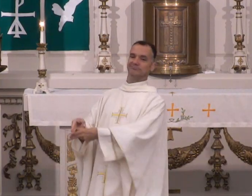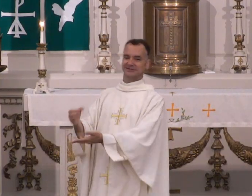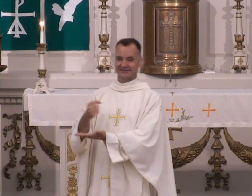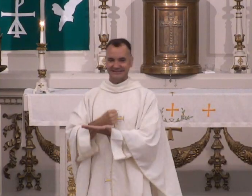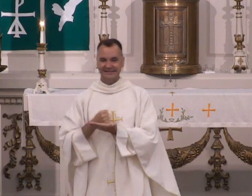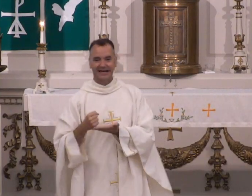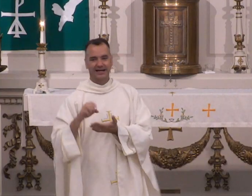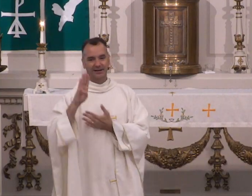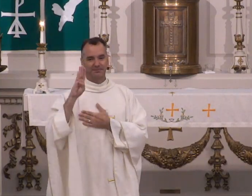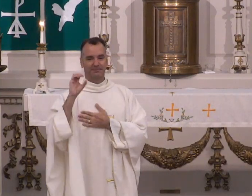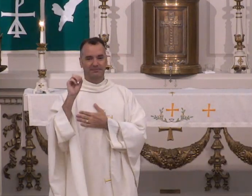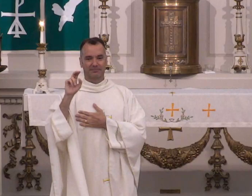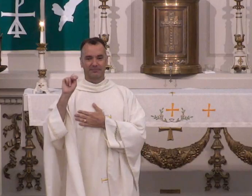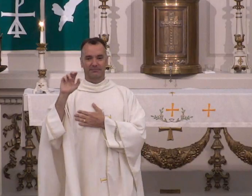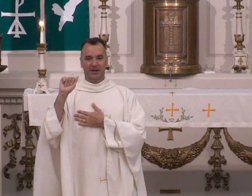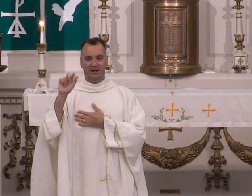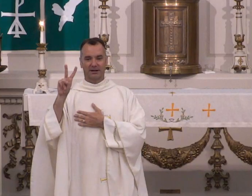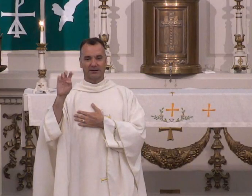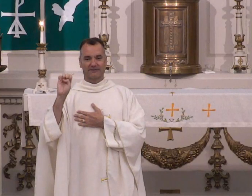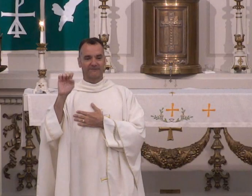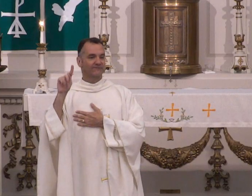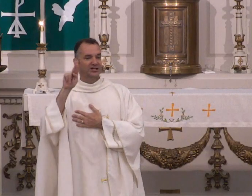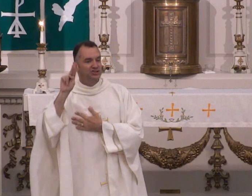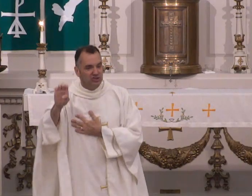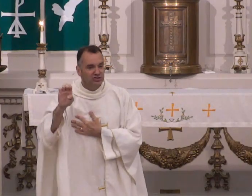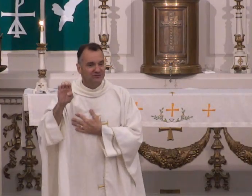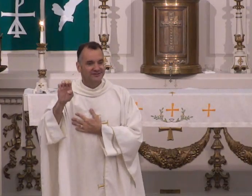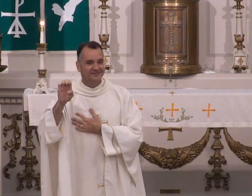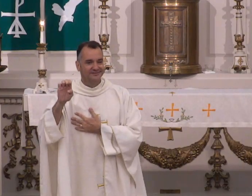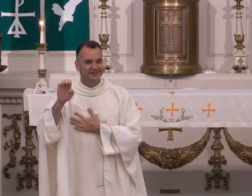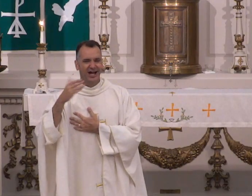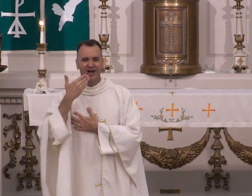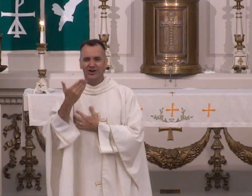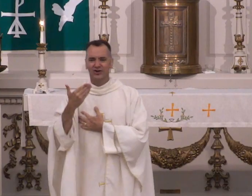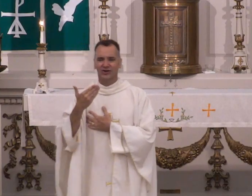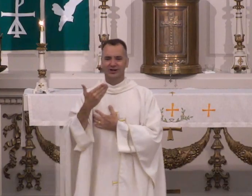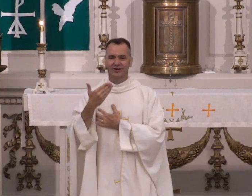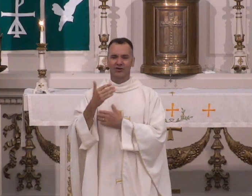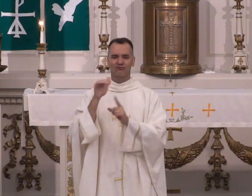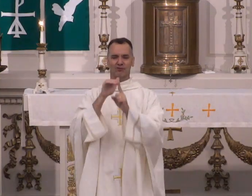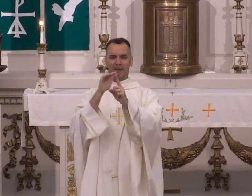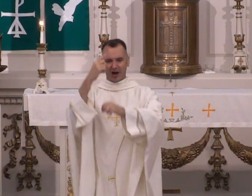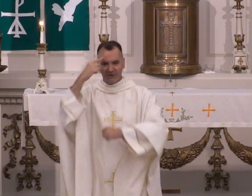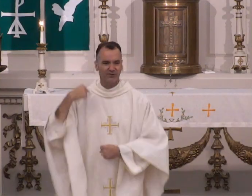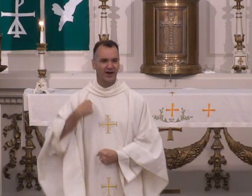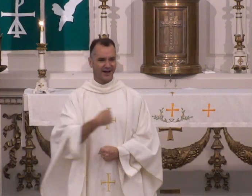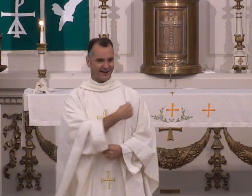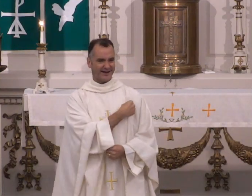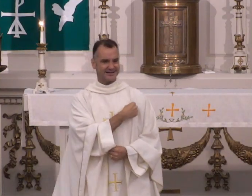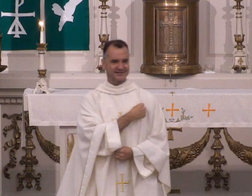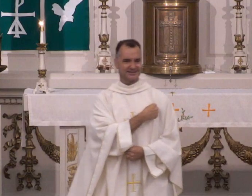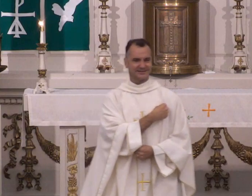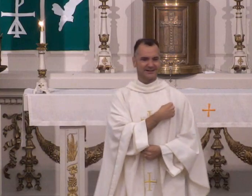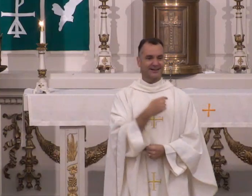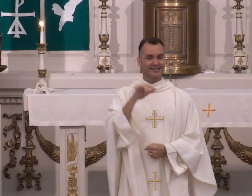And it was through those prayers to Saint Francis that her son was healed and received his name.